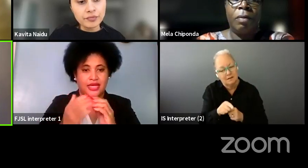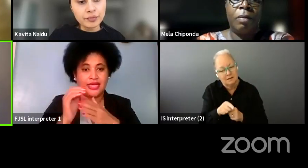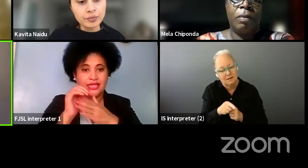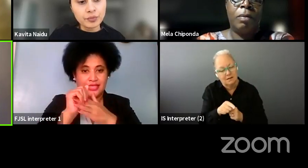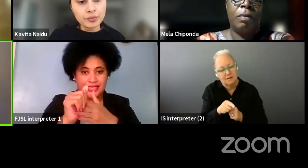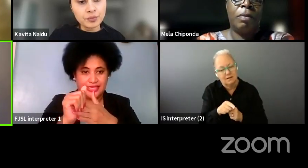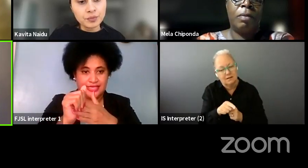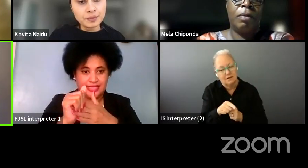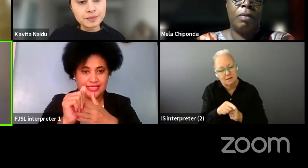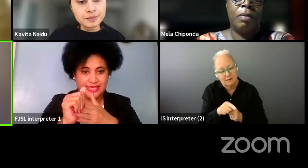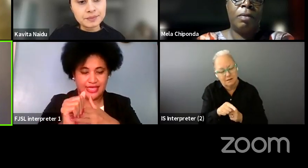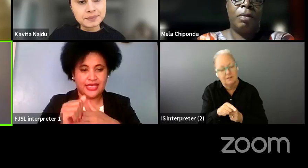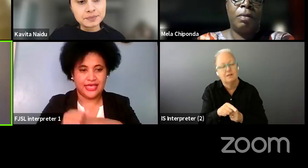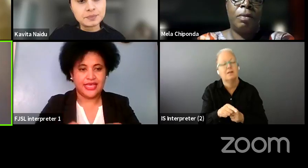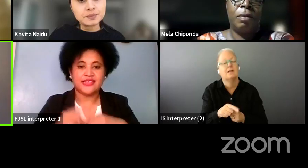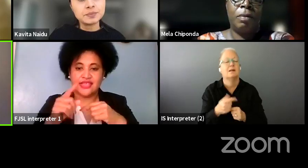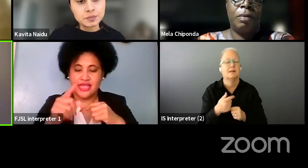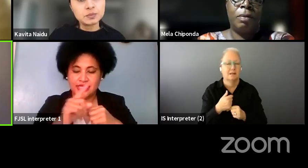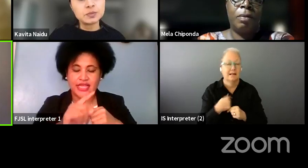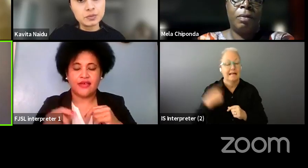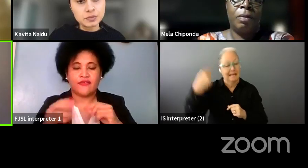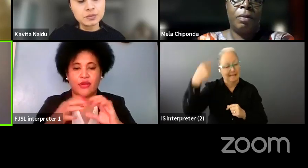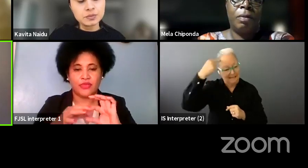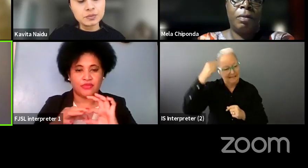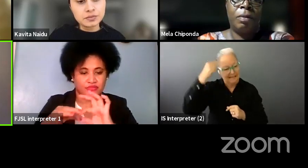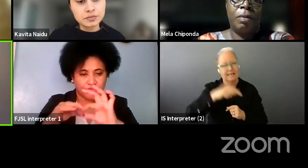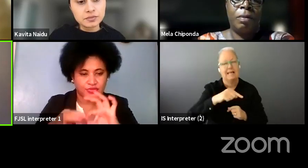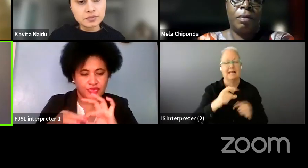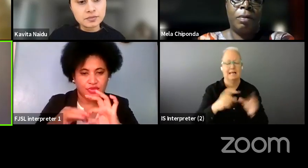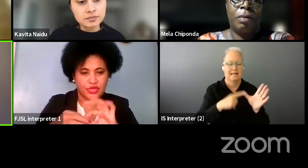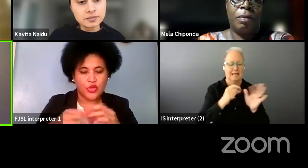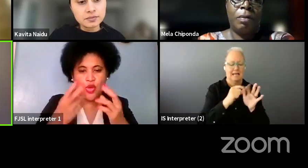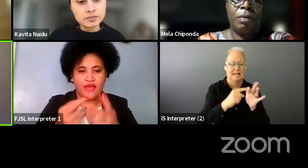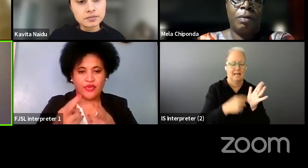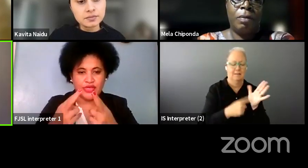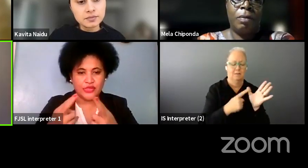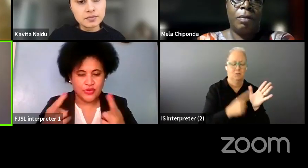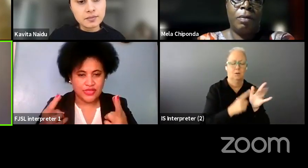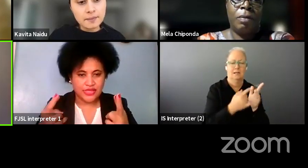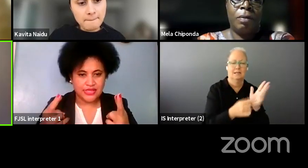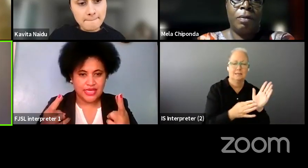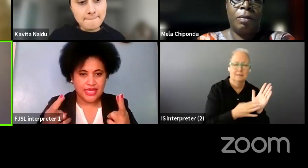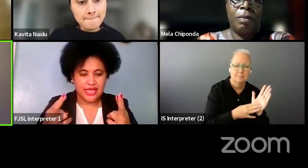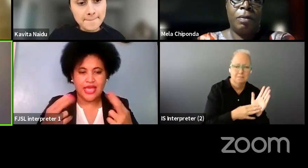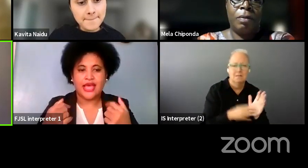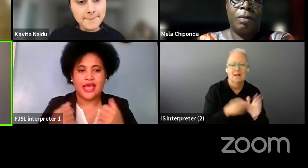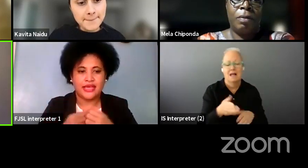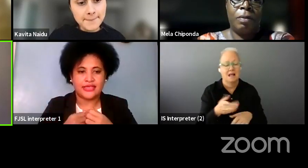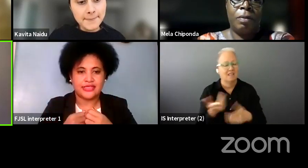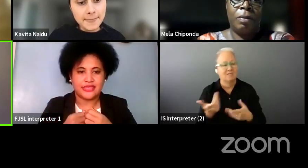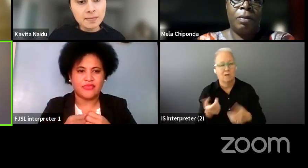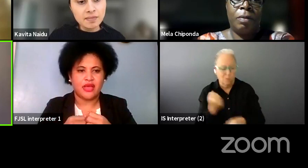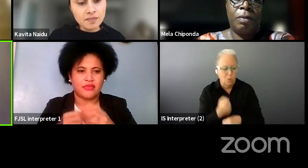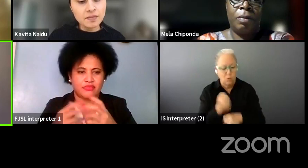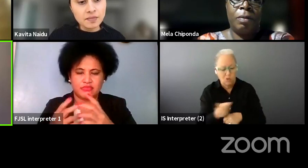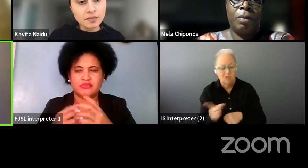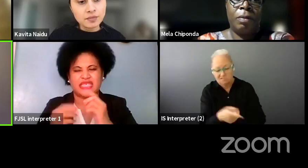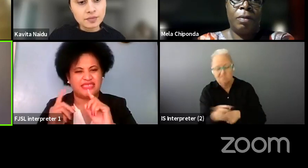the interlocking system of capitalism, resource extraction, labor exploitation, settler colonialism,